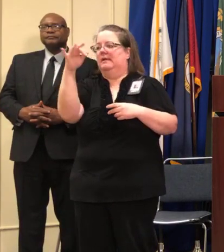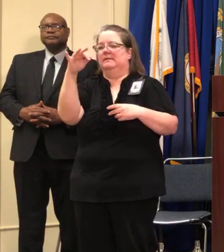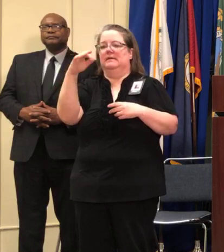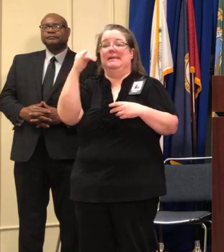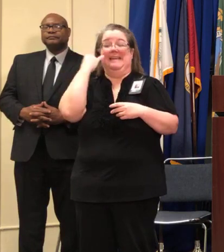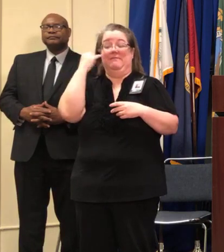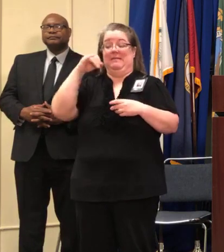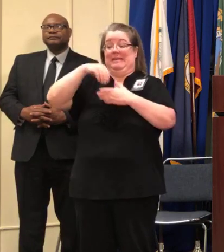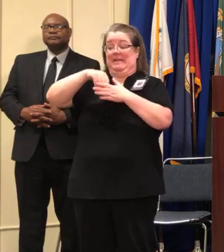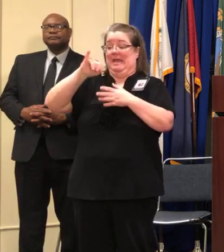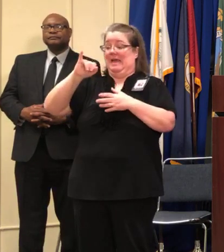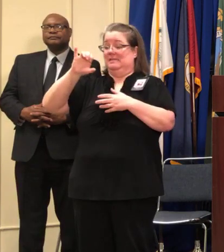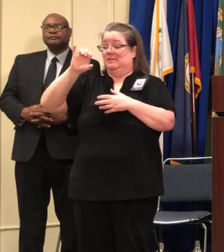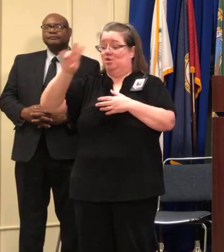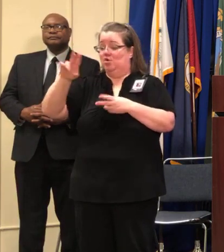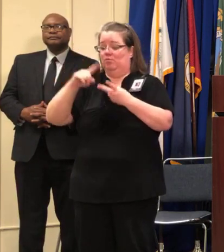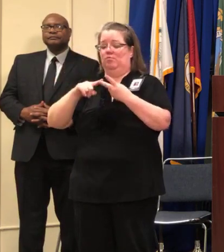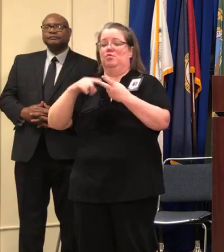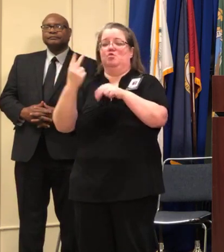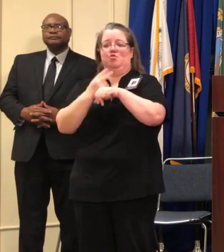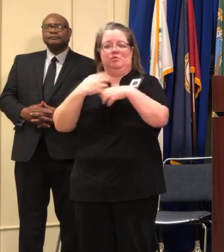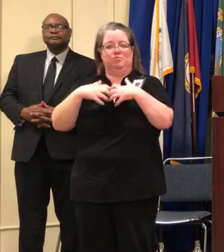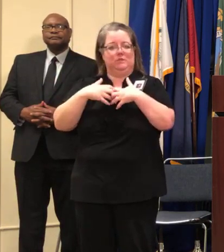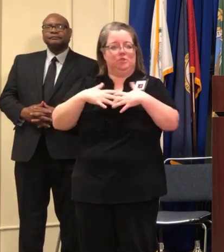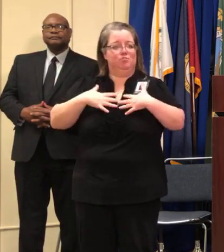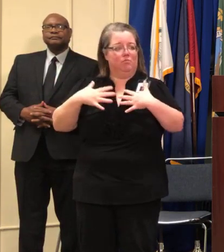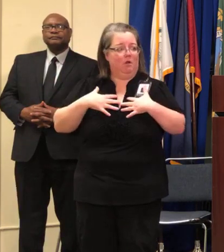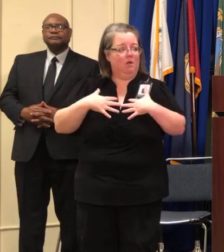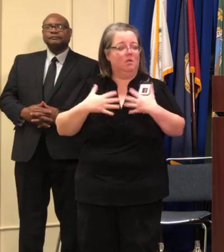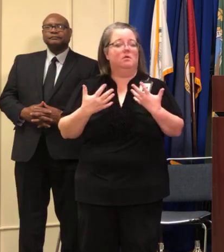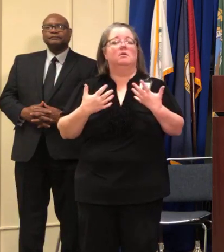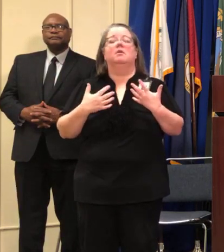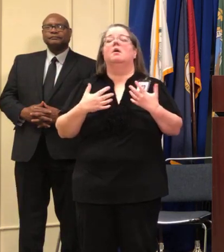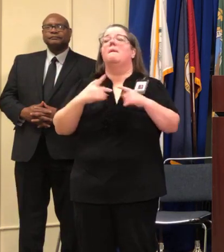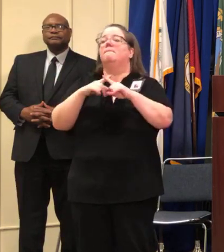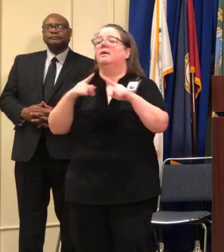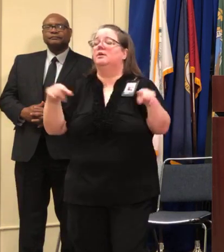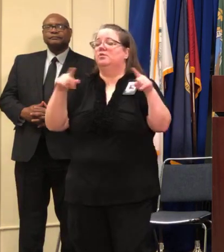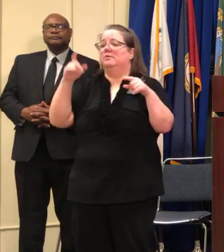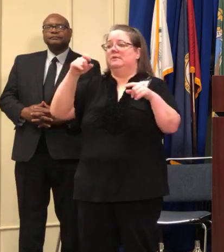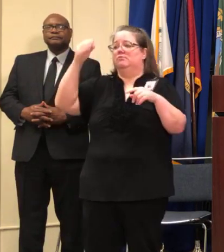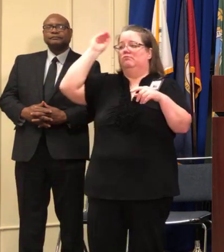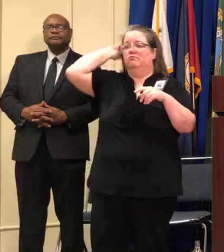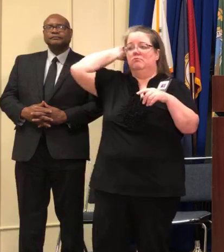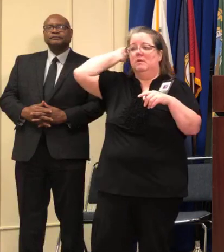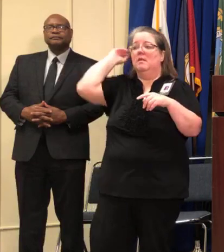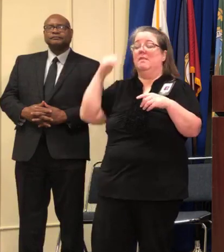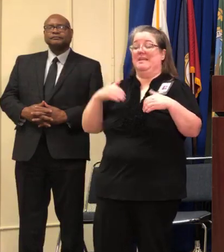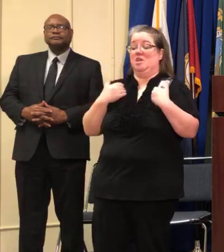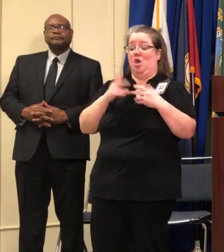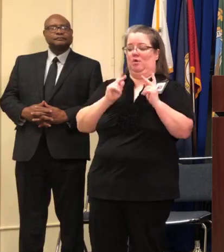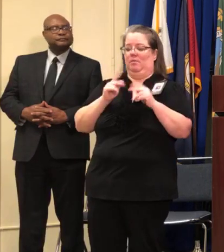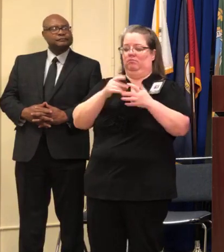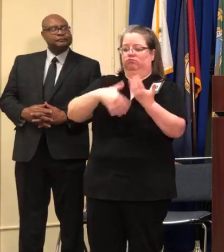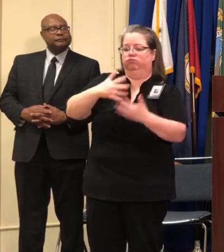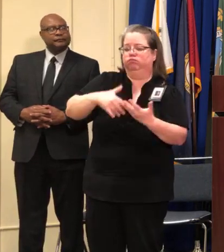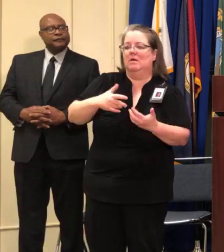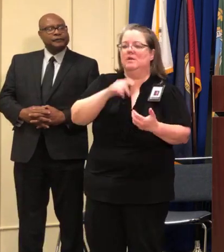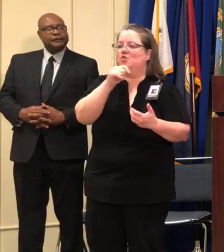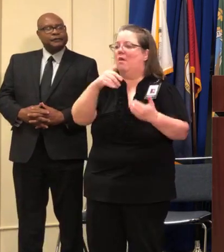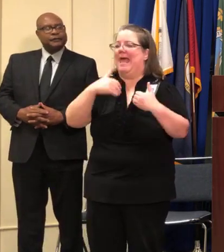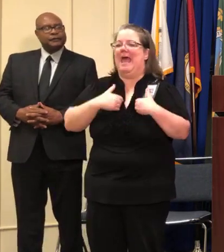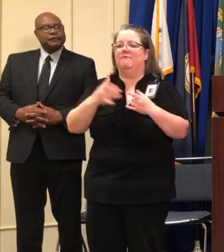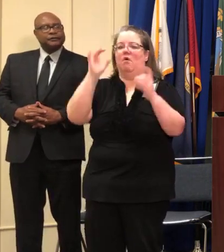or not they're on ventilator. But one of the things you have to keep in mind is this is now in a younger population. They're less likely to have